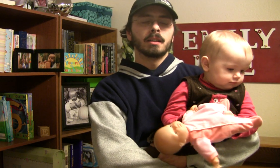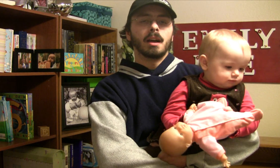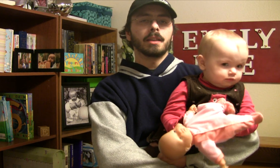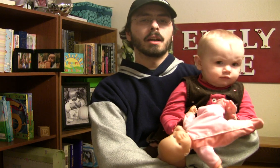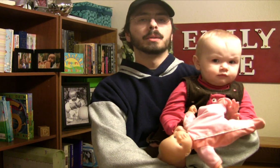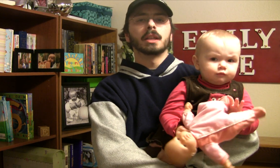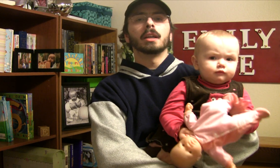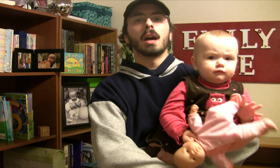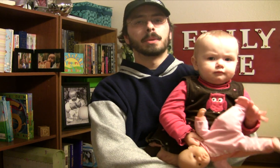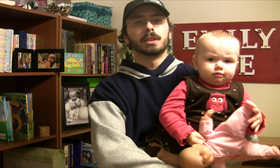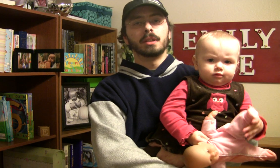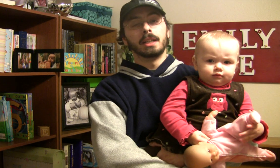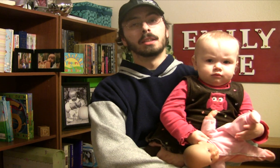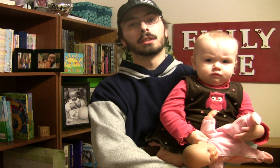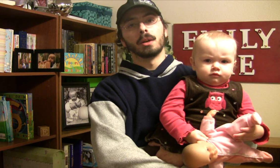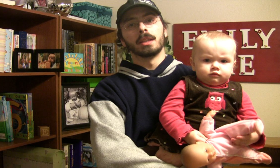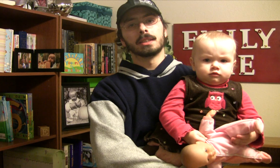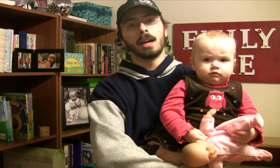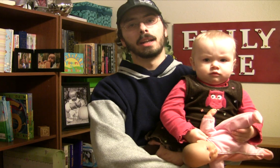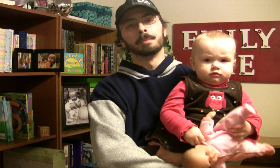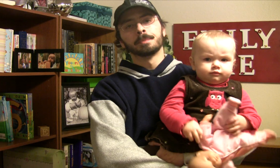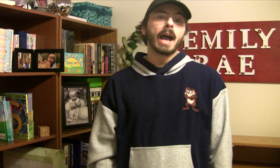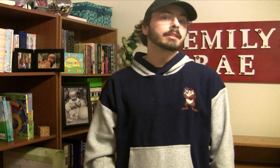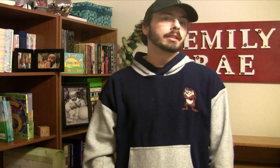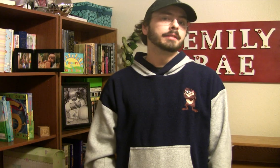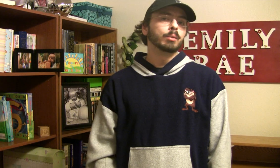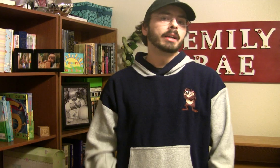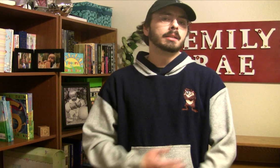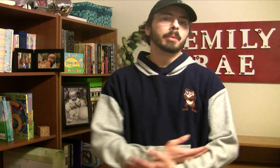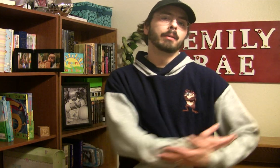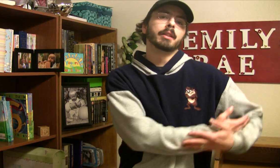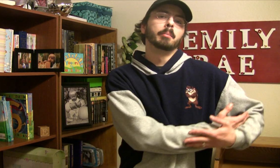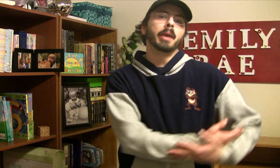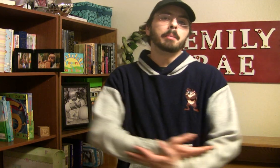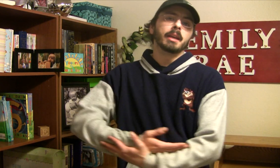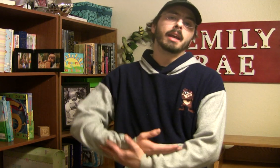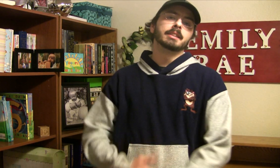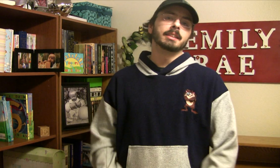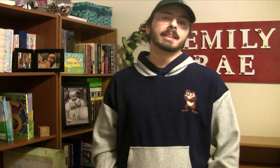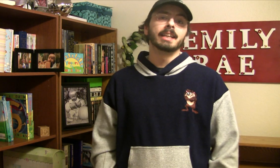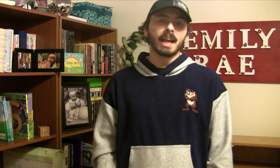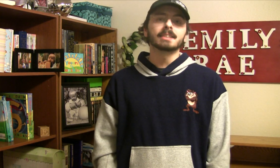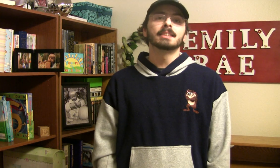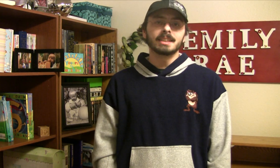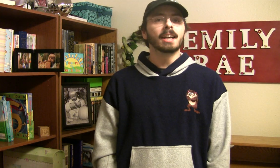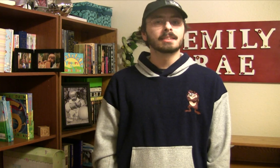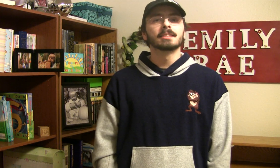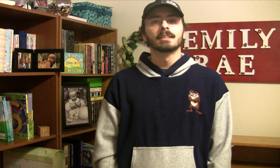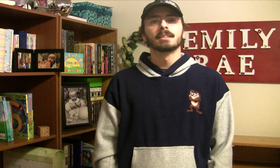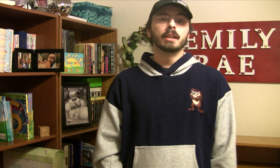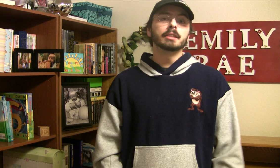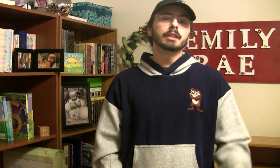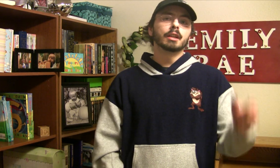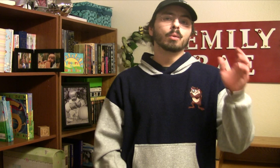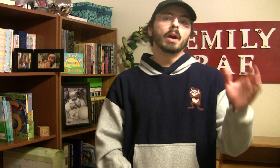I thought it was a good opportunity to show her the sign. I asked her if she wanted to play with her baby and she said yes, yes. And then she took one